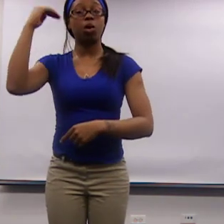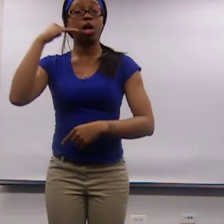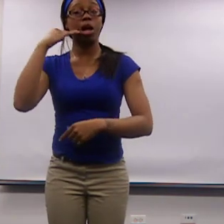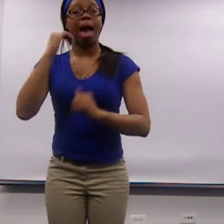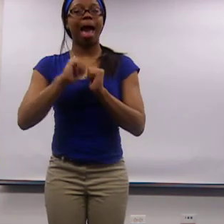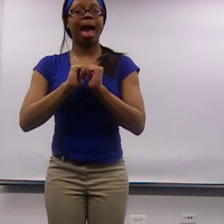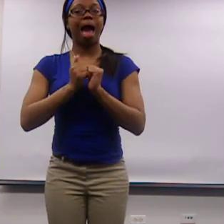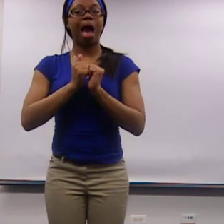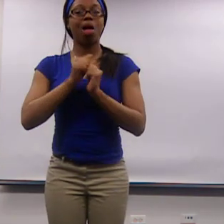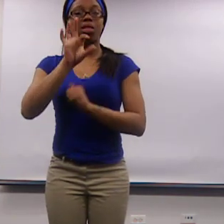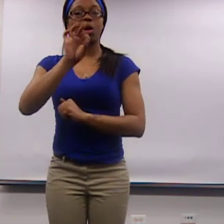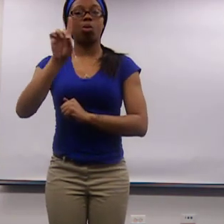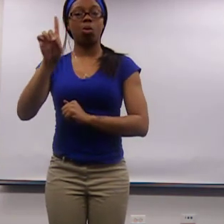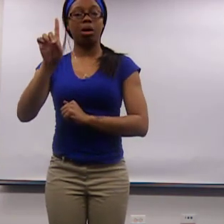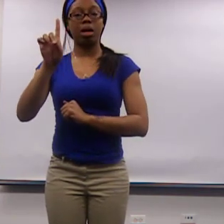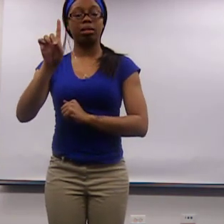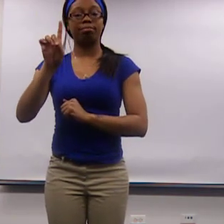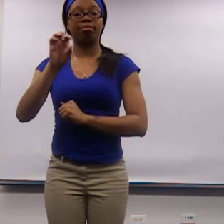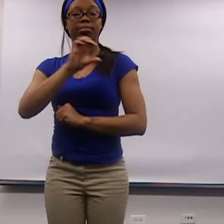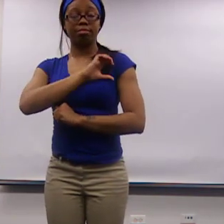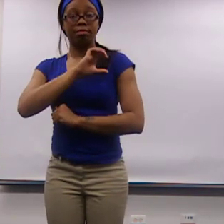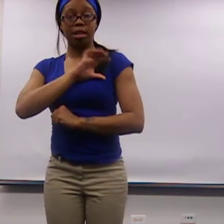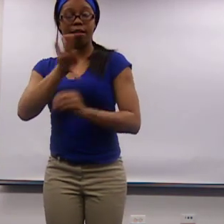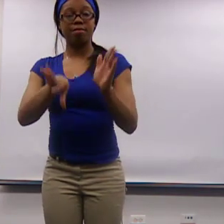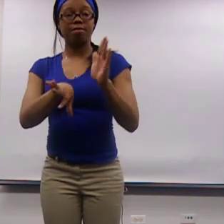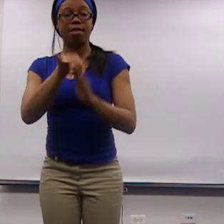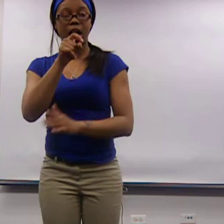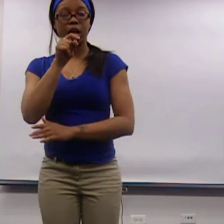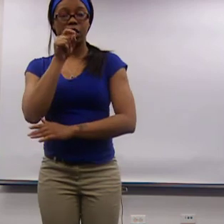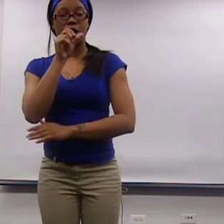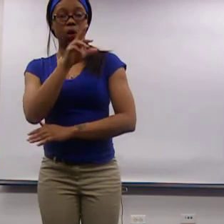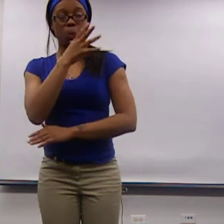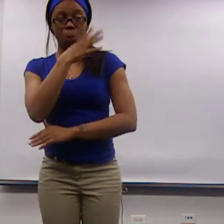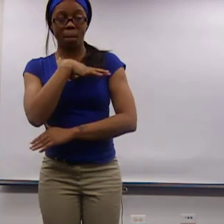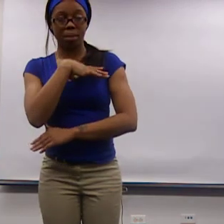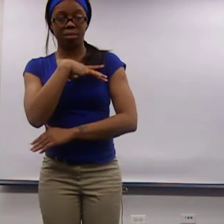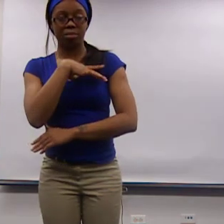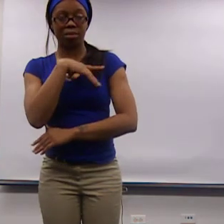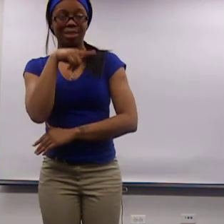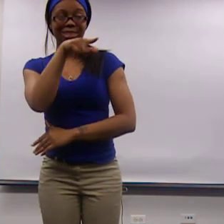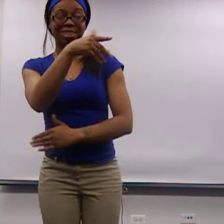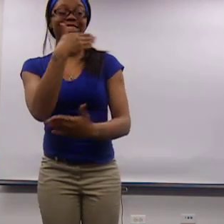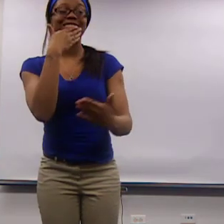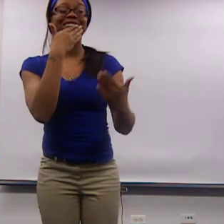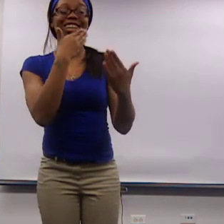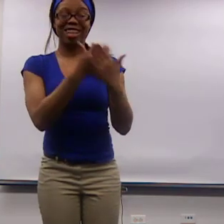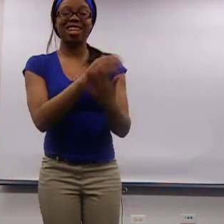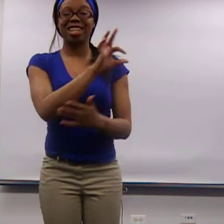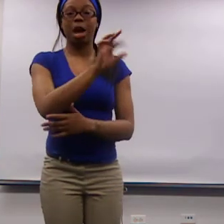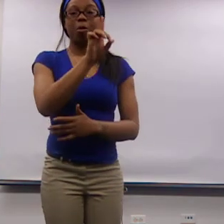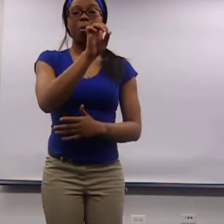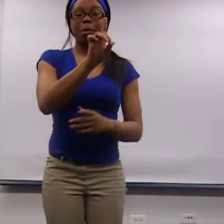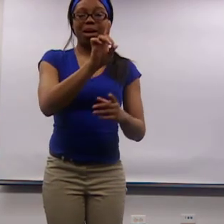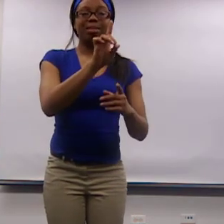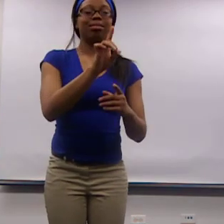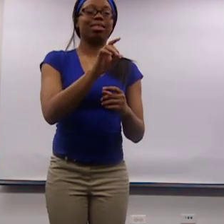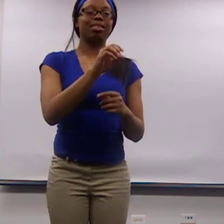find her? Well, she's a good 911 operator. She resorted to human strength,